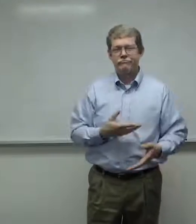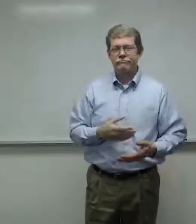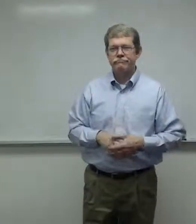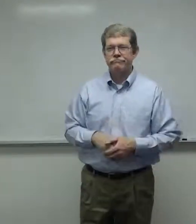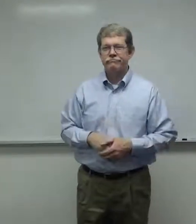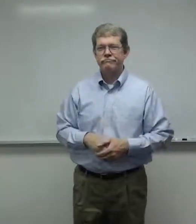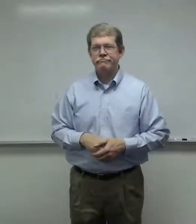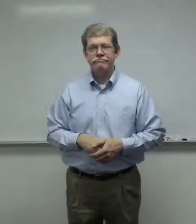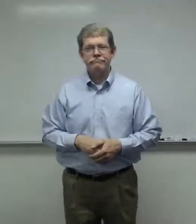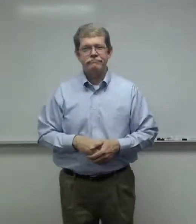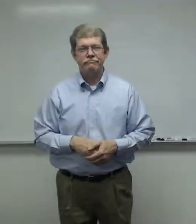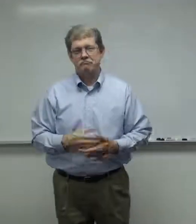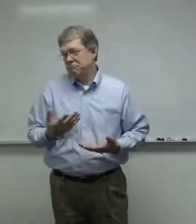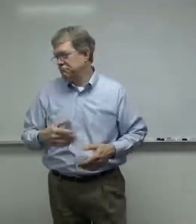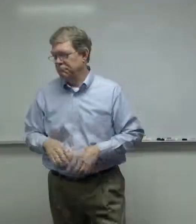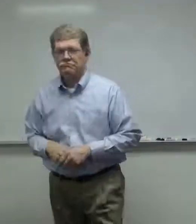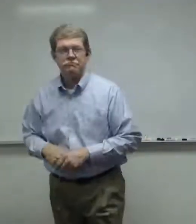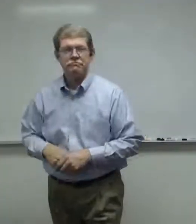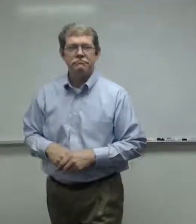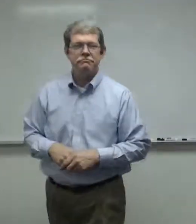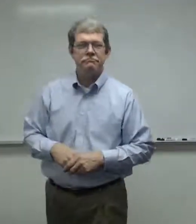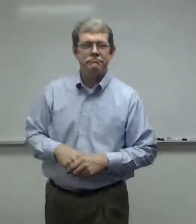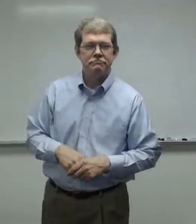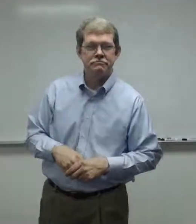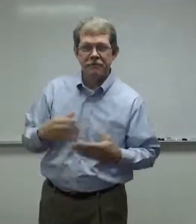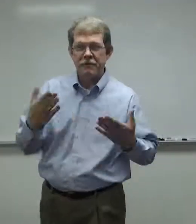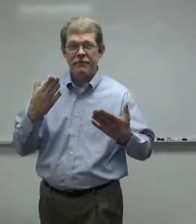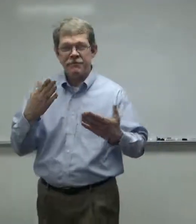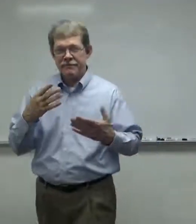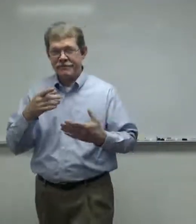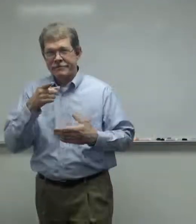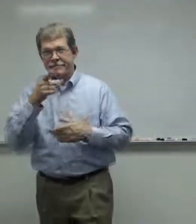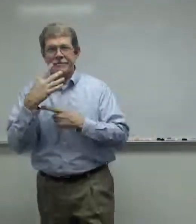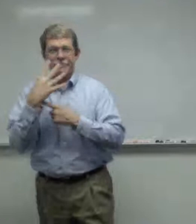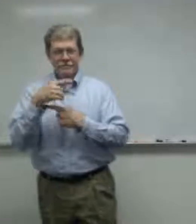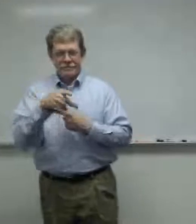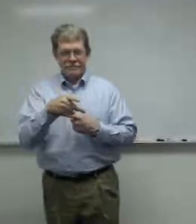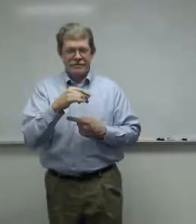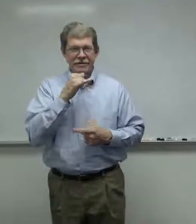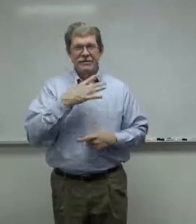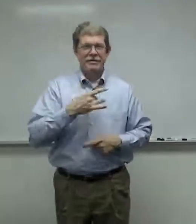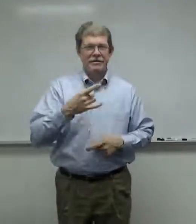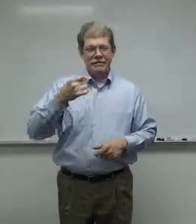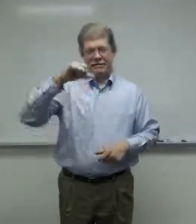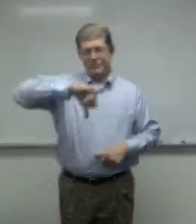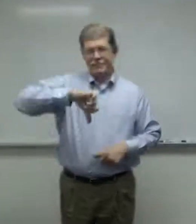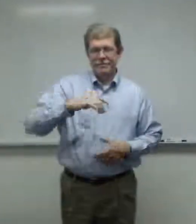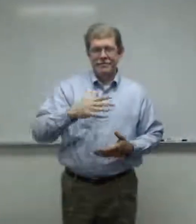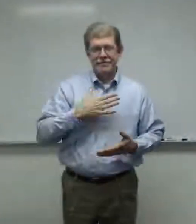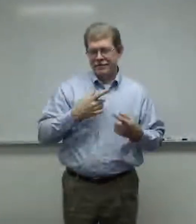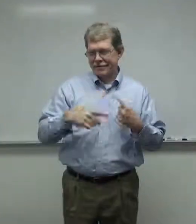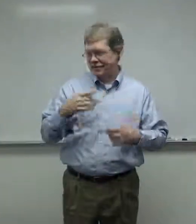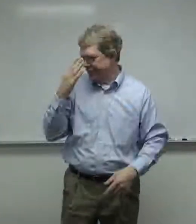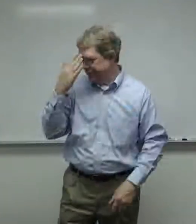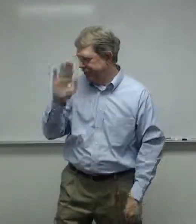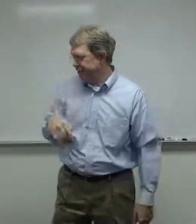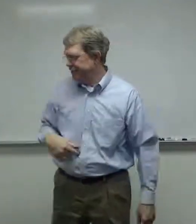But two hands, two boards. Not two boards, excuse me. One board, 2 feet on one board. Someone may send